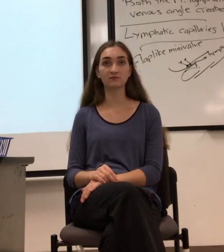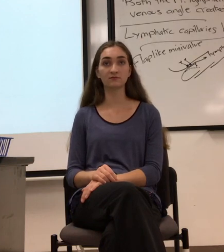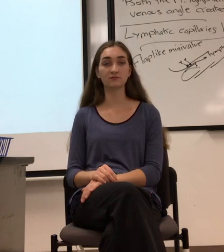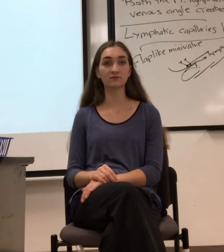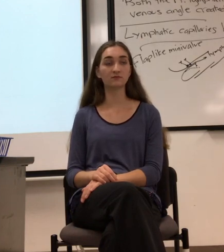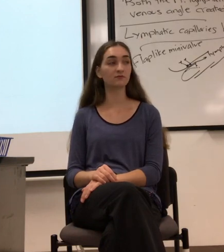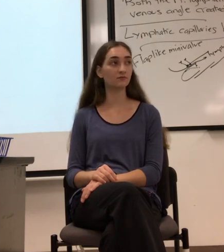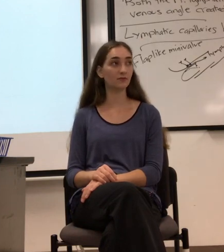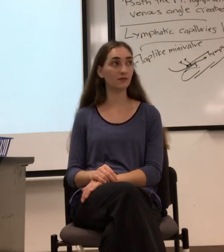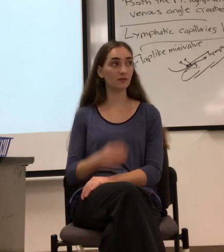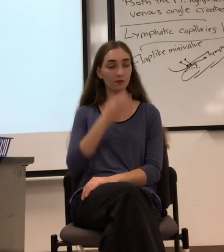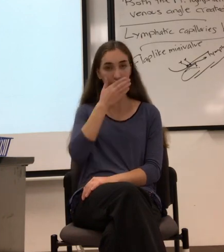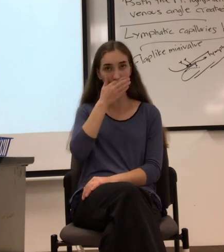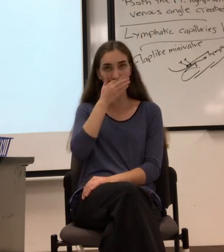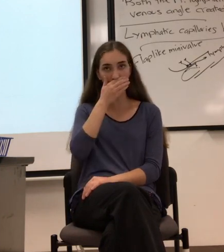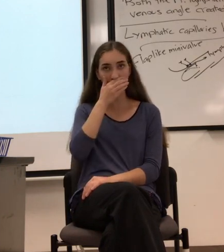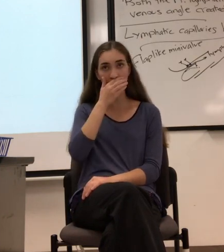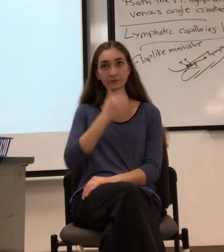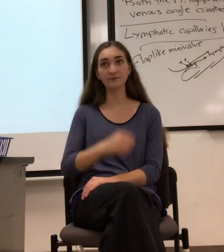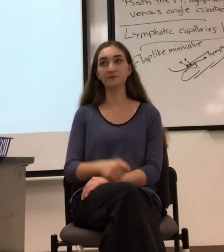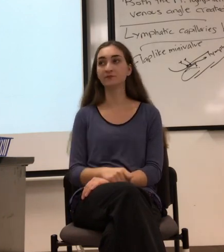through these valves.